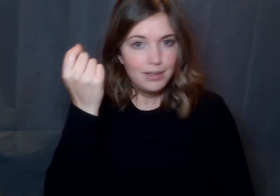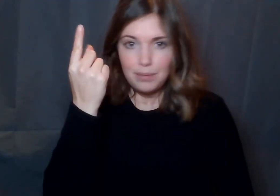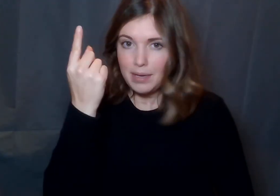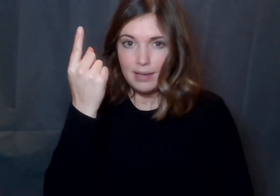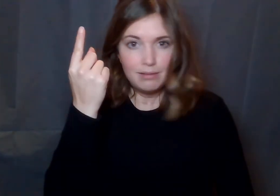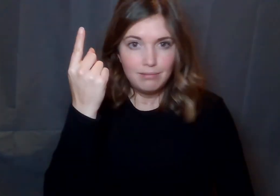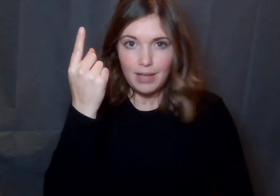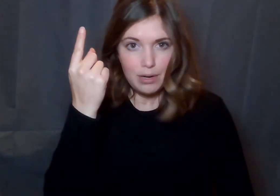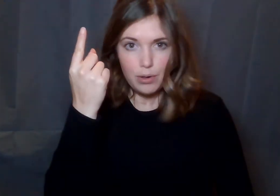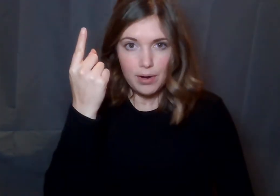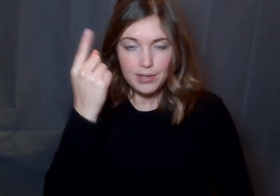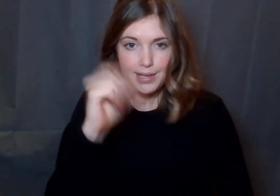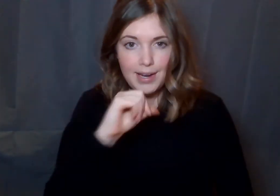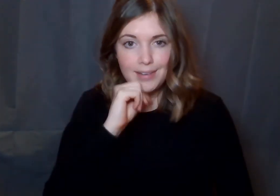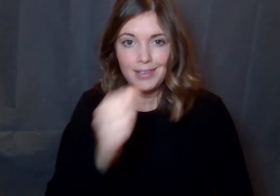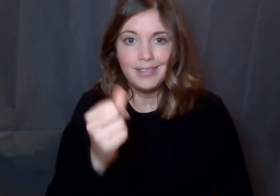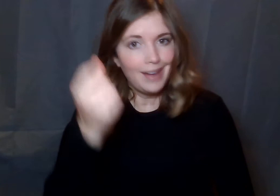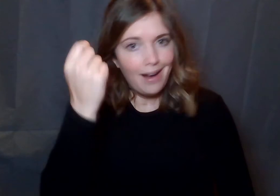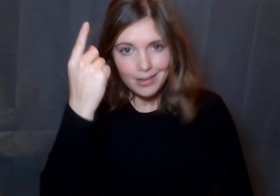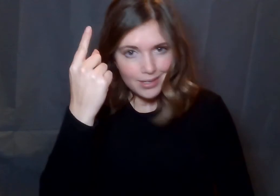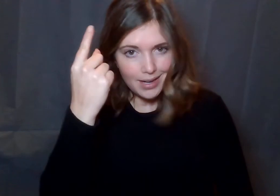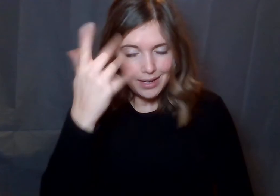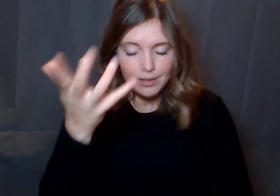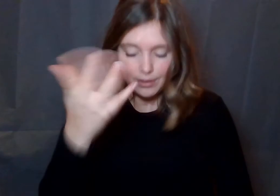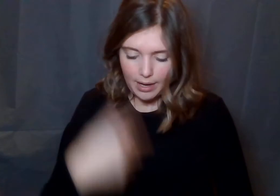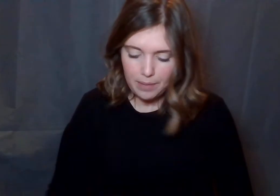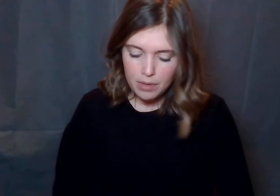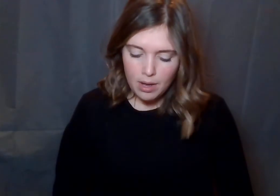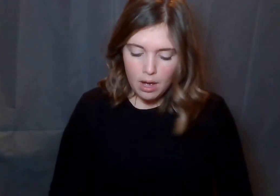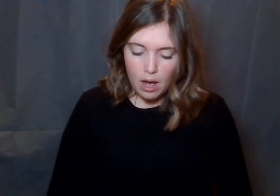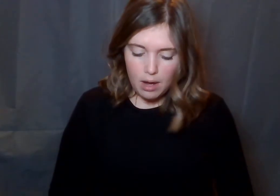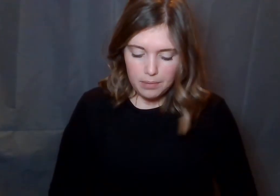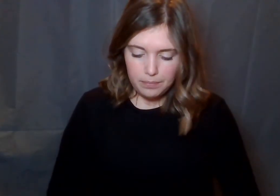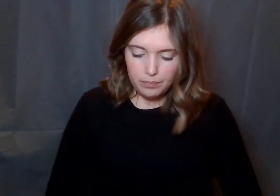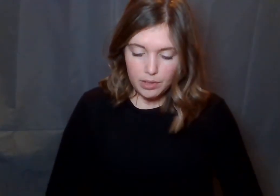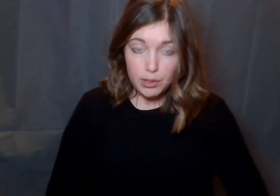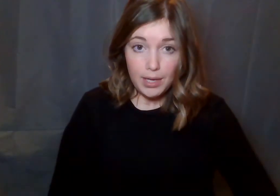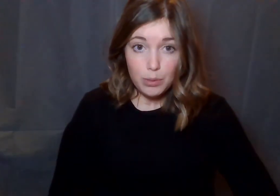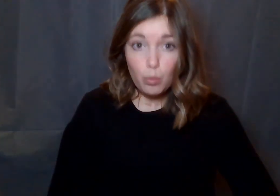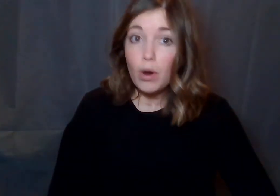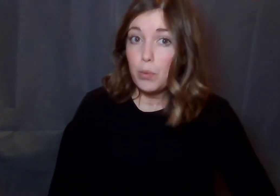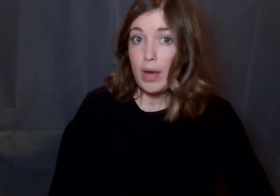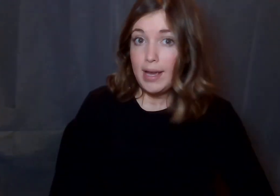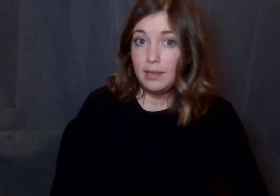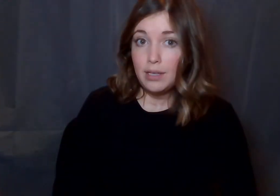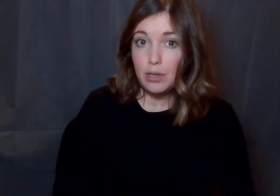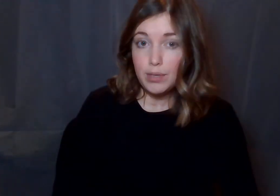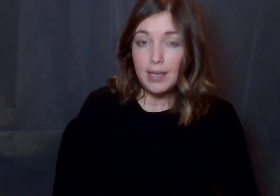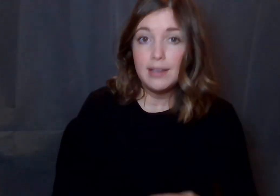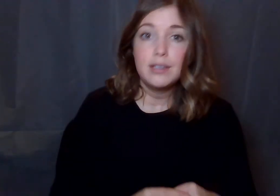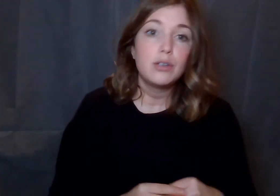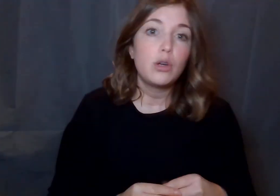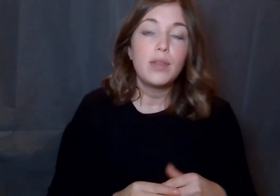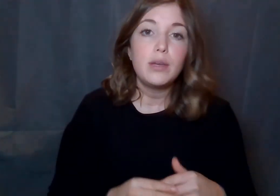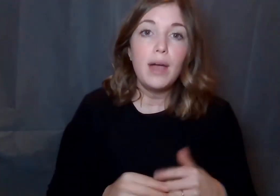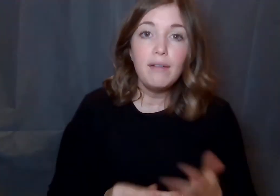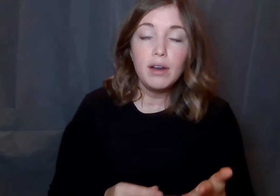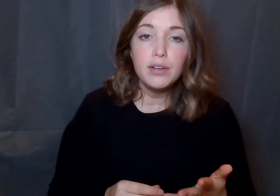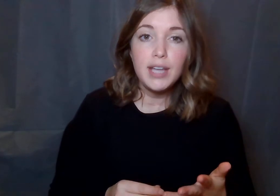to mean that you don't understand, not understand, okay? So that's one way to use it, is to show that you have an